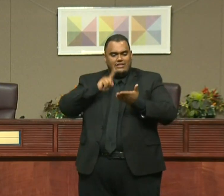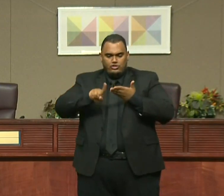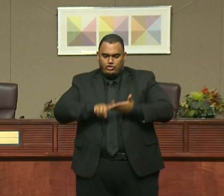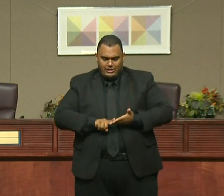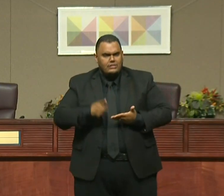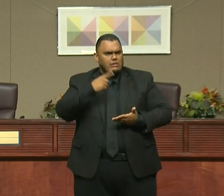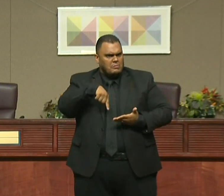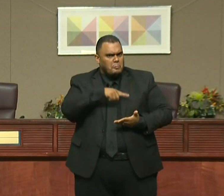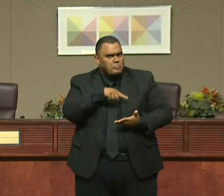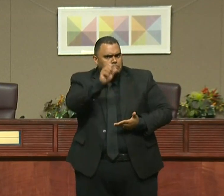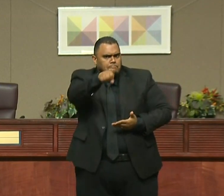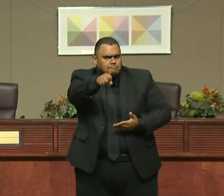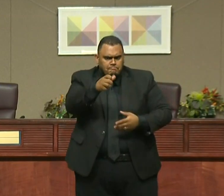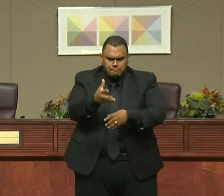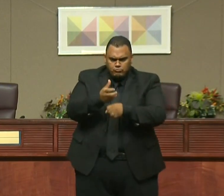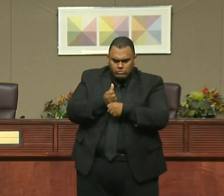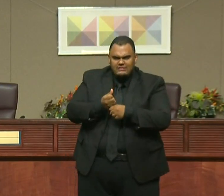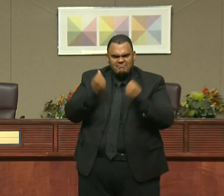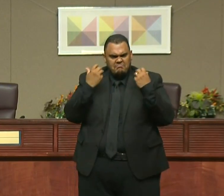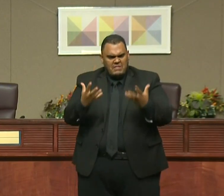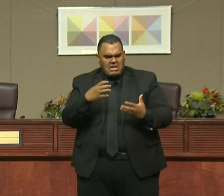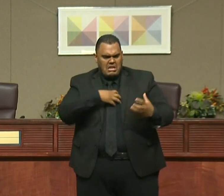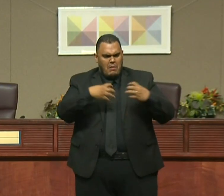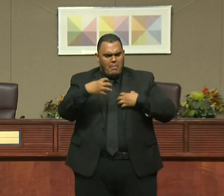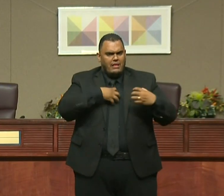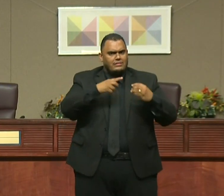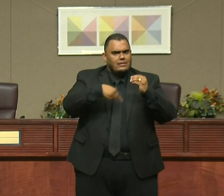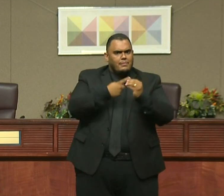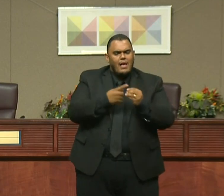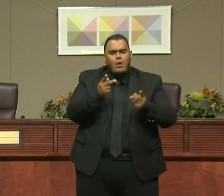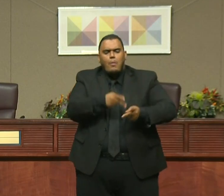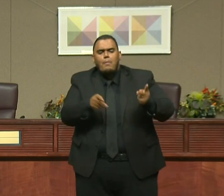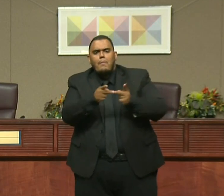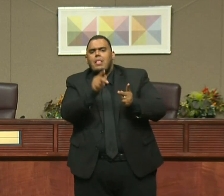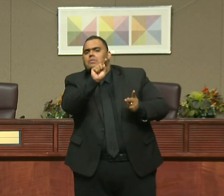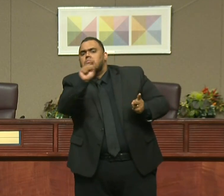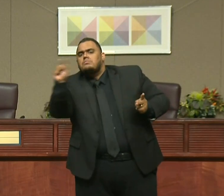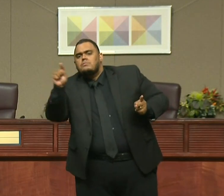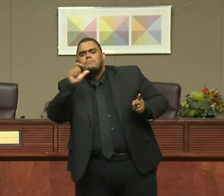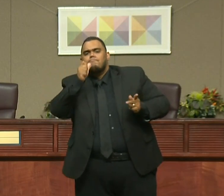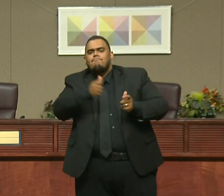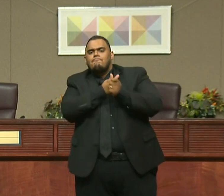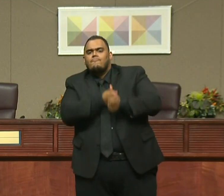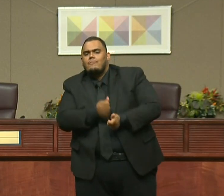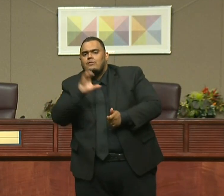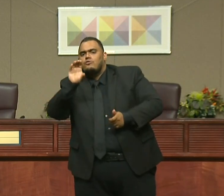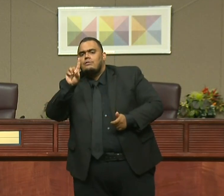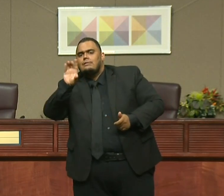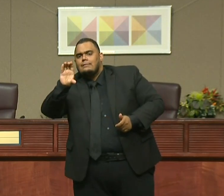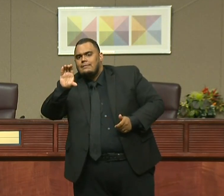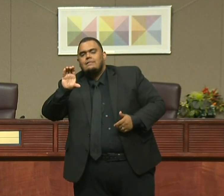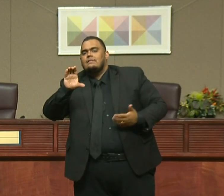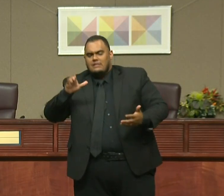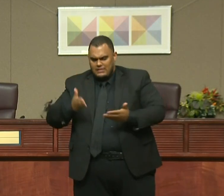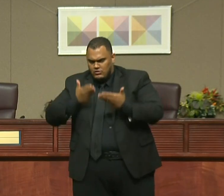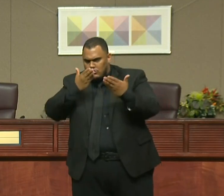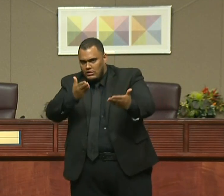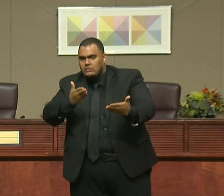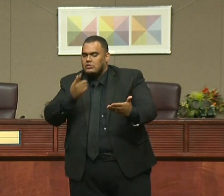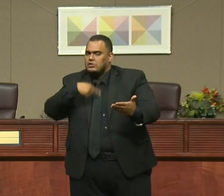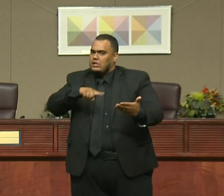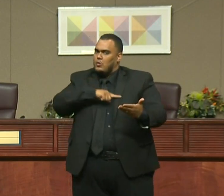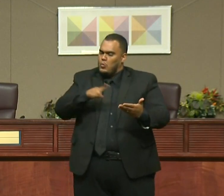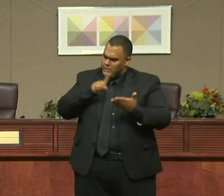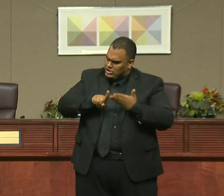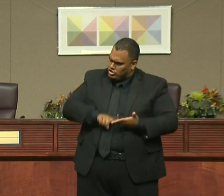complaints about other places, and we check. And we route those complaints to the right individuals. With